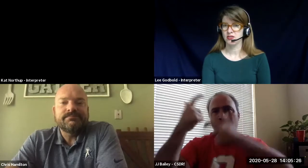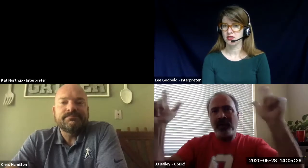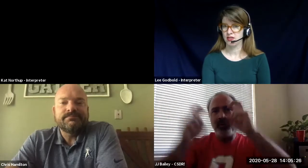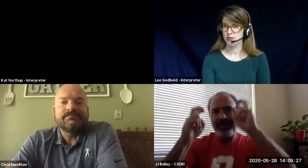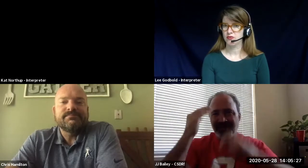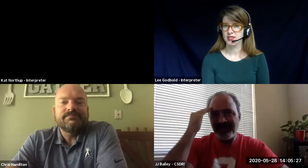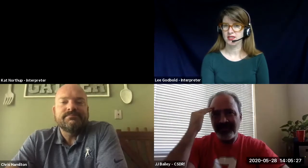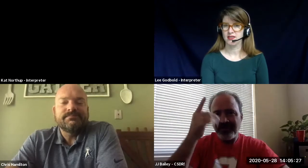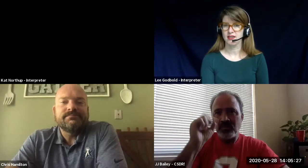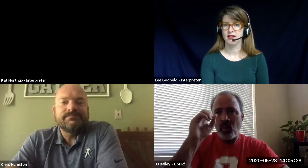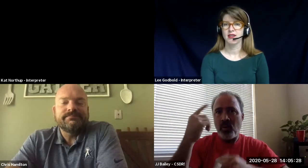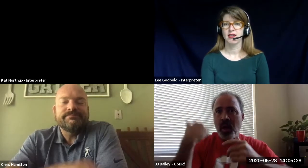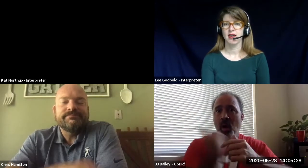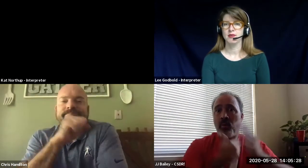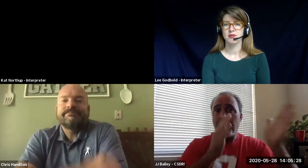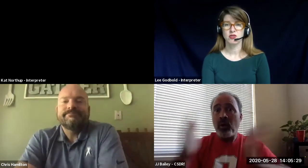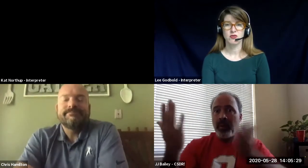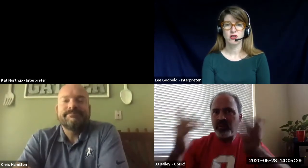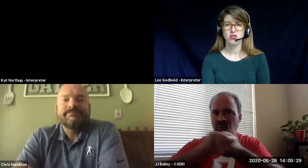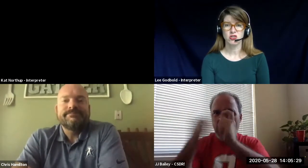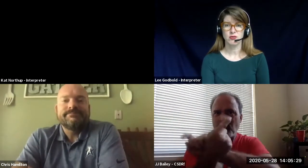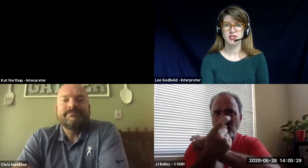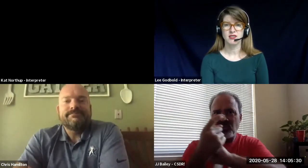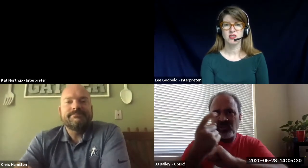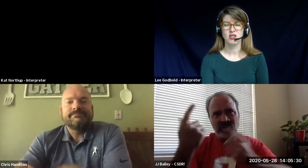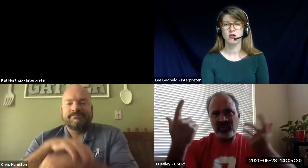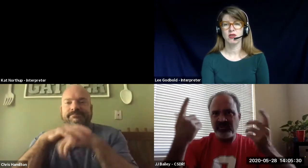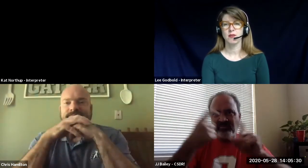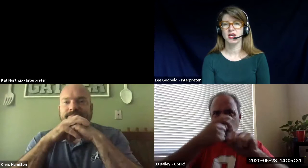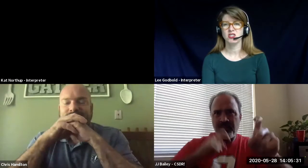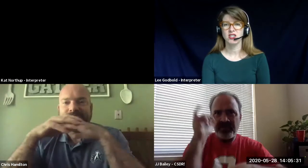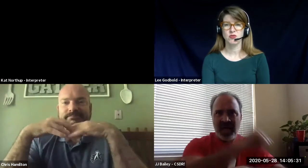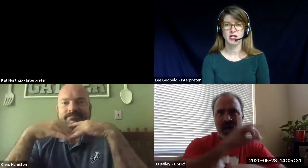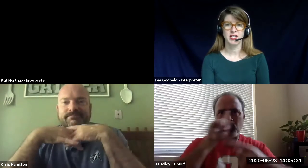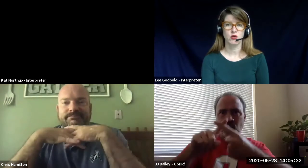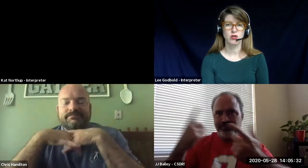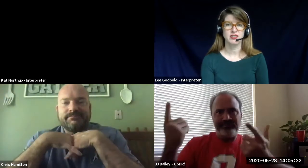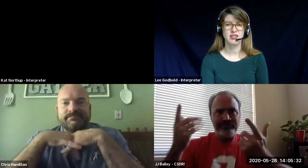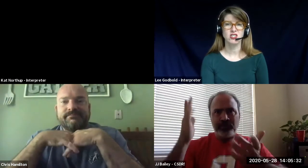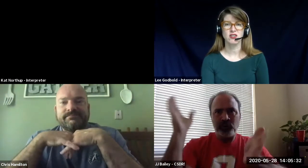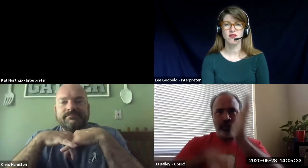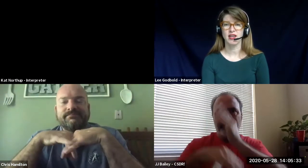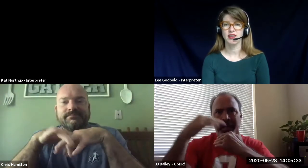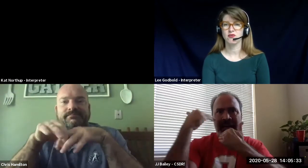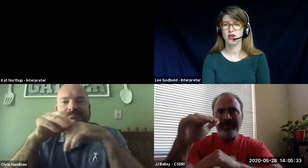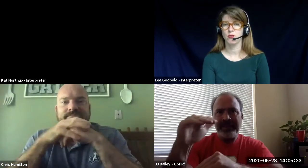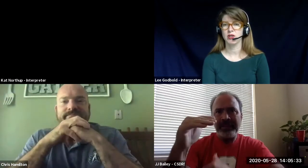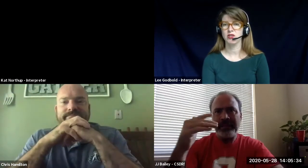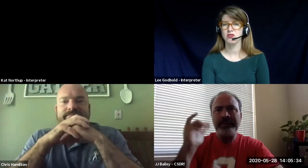see improvements on that, especially for large tournaments. And so that may change the planning and organization of that from what it used to